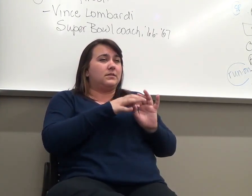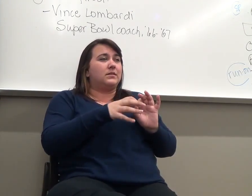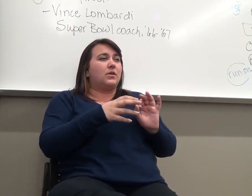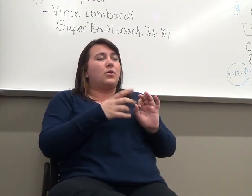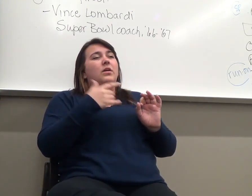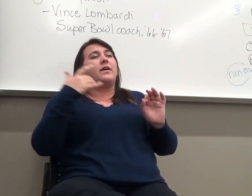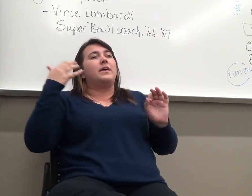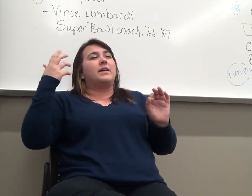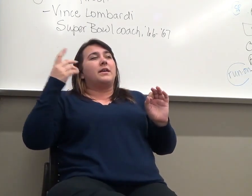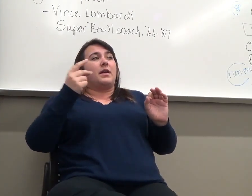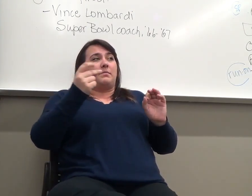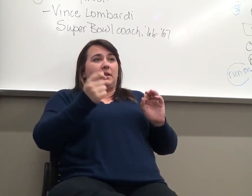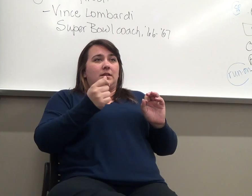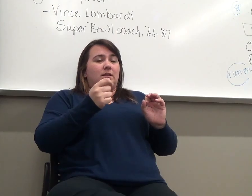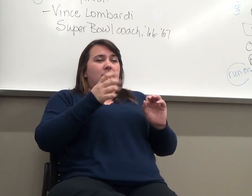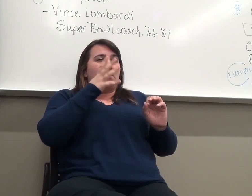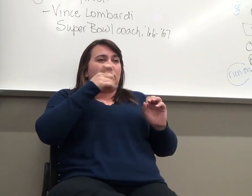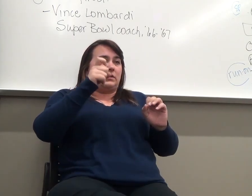Okay, an embarrassing moment.